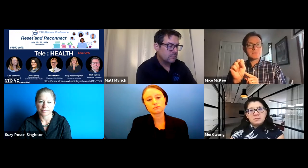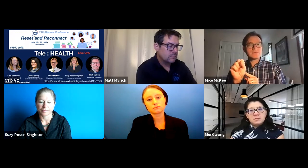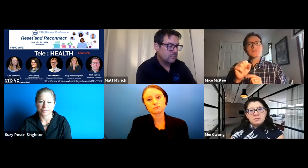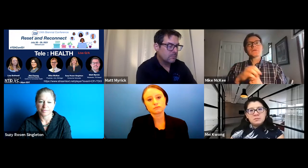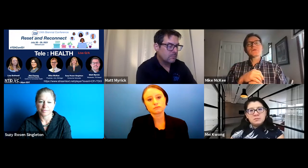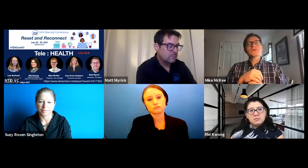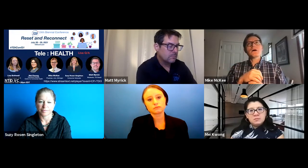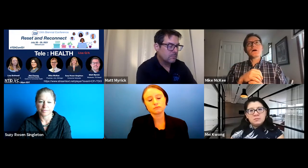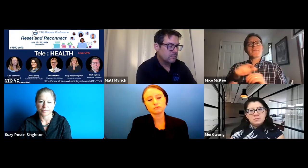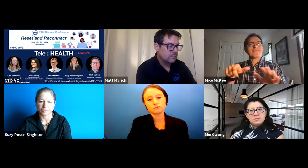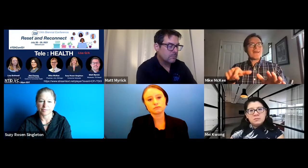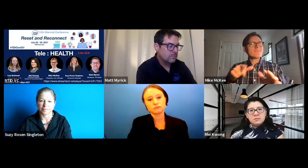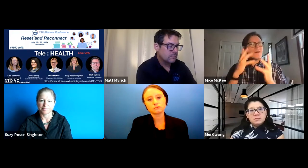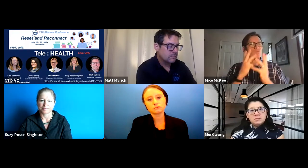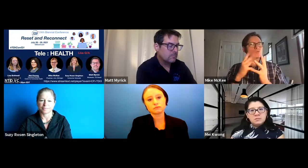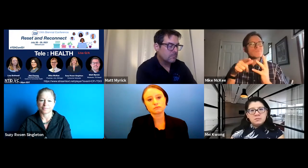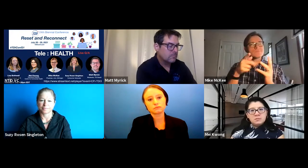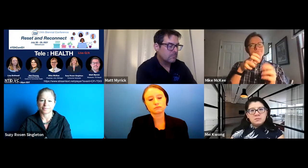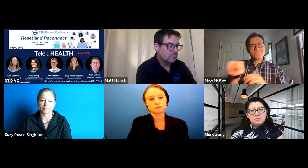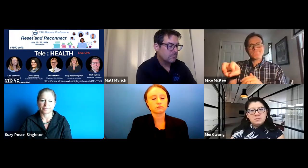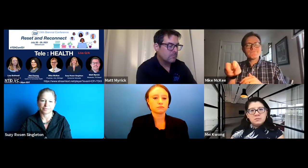to connect through VRS.